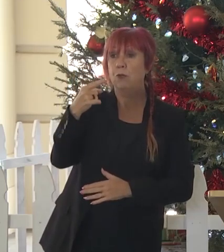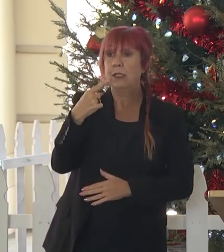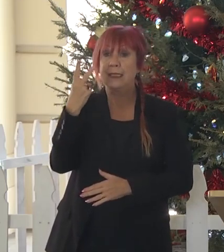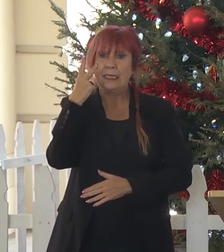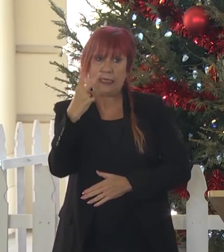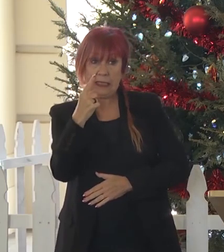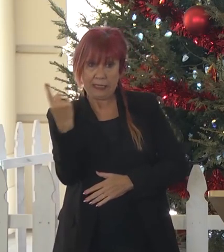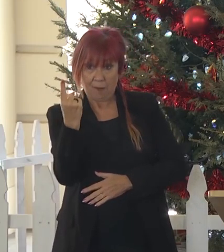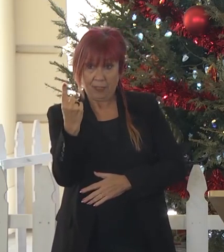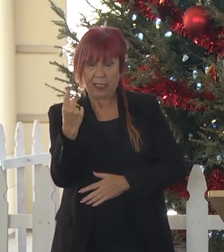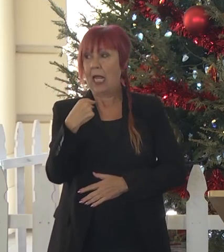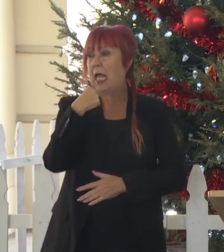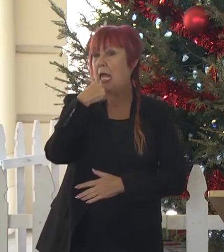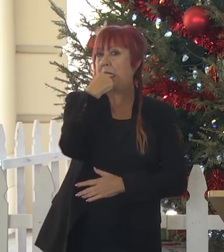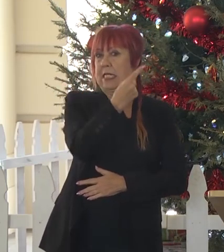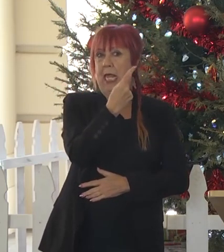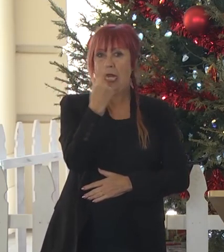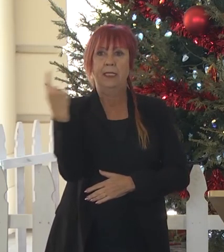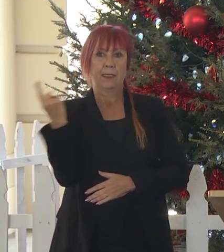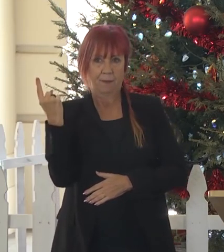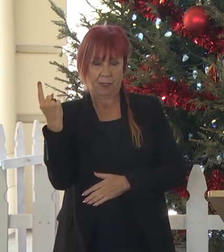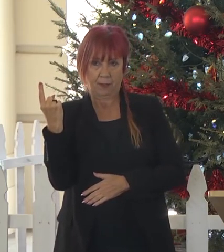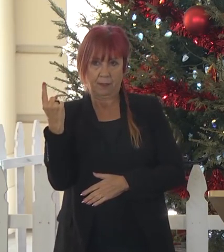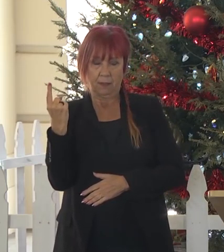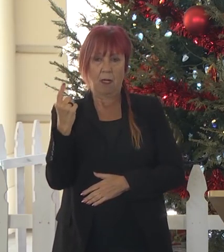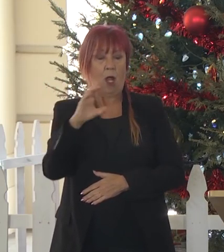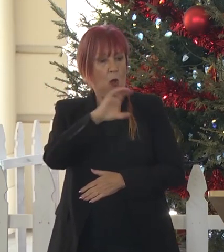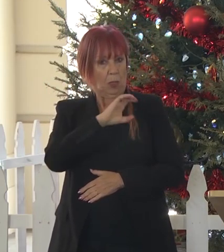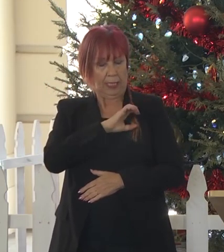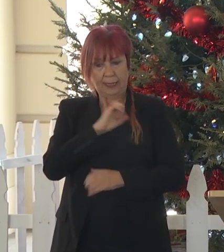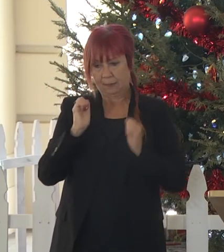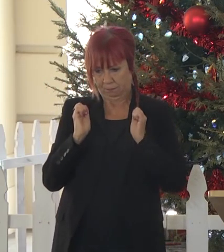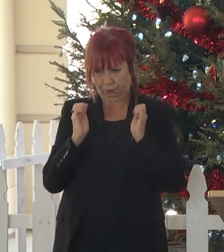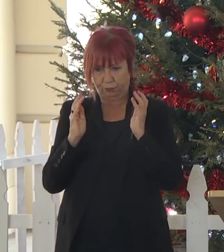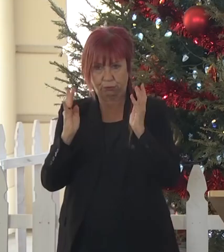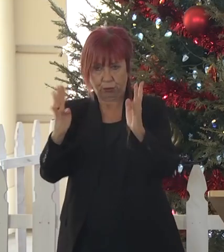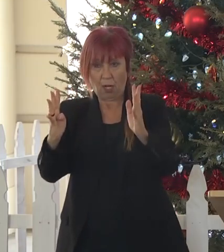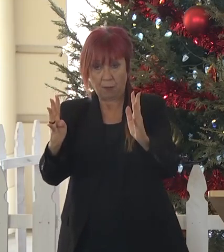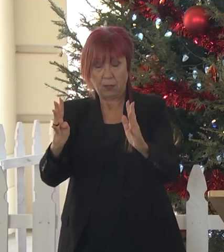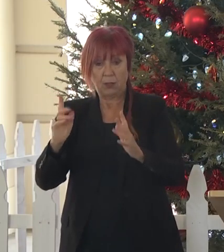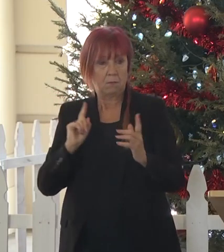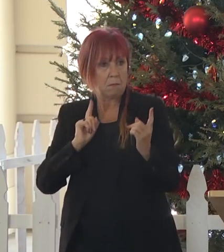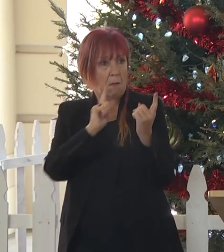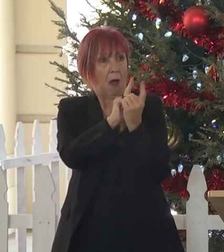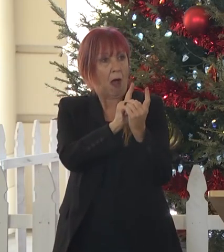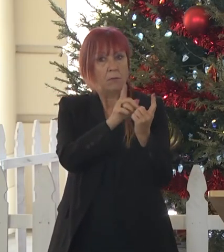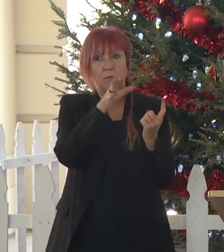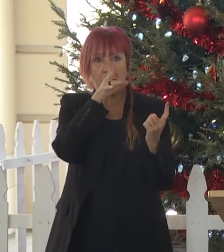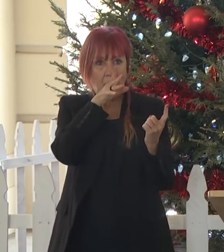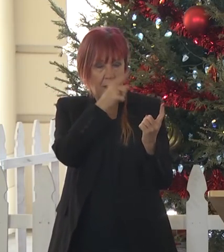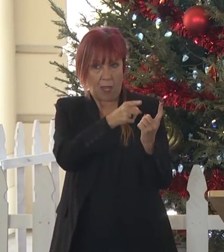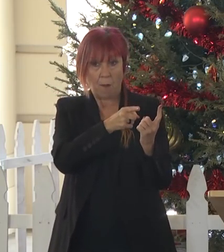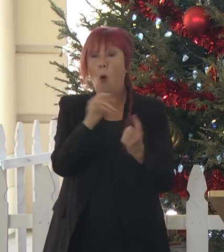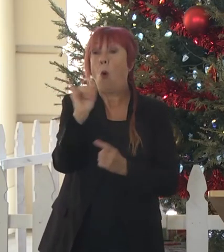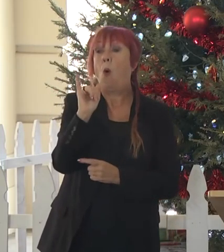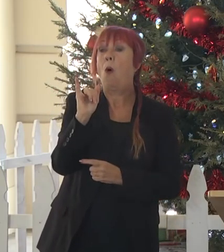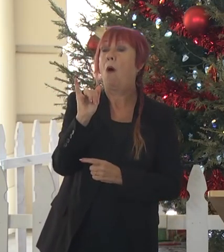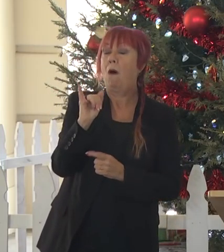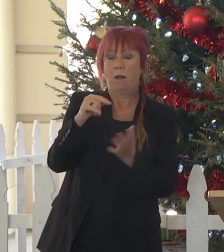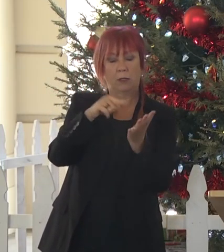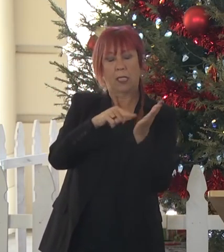something. There'll be uniformed officers along the parade route that you can speak with. You can also dial